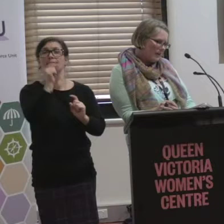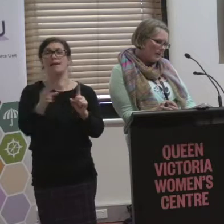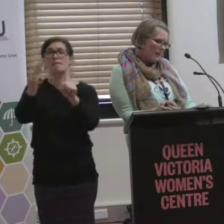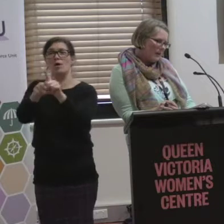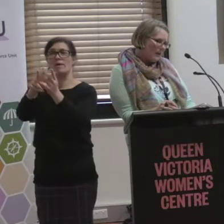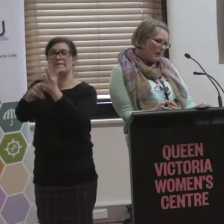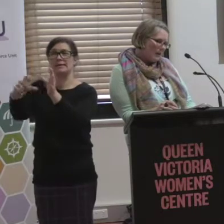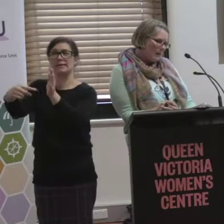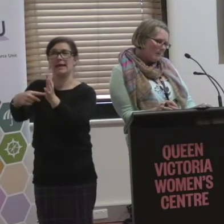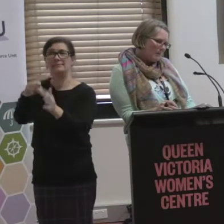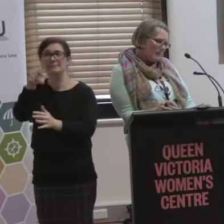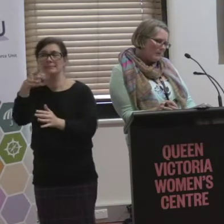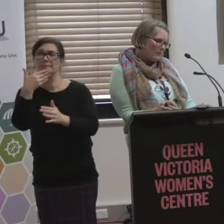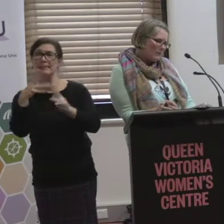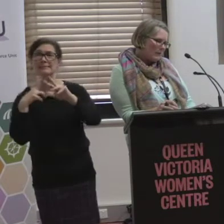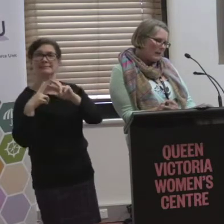to VCAT